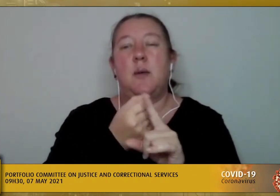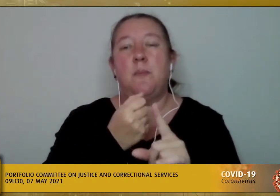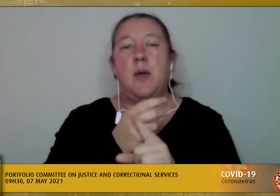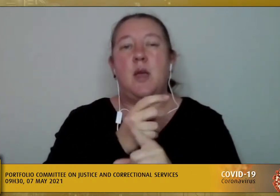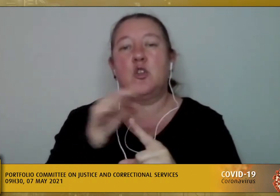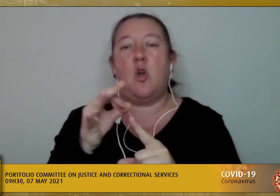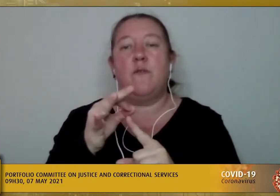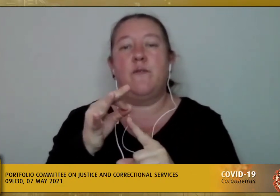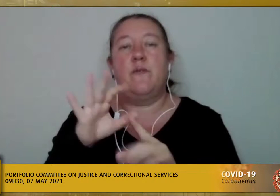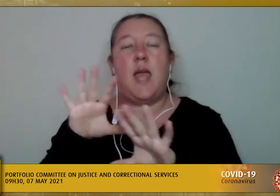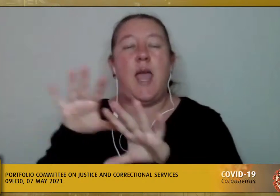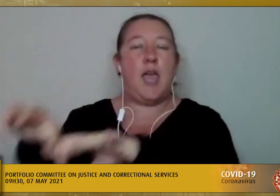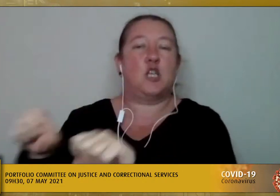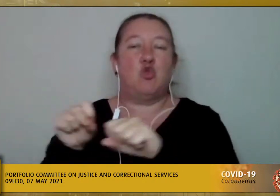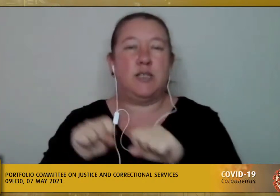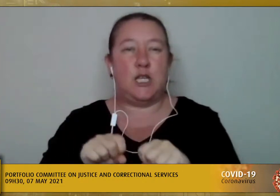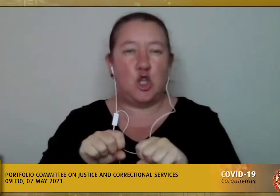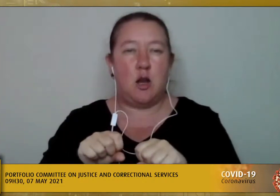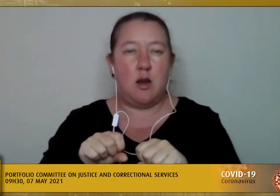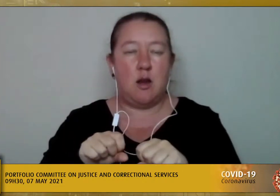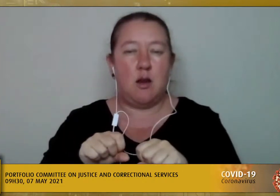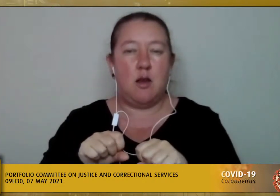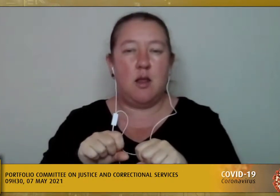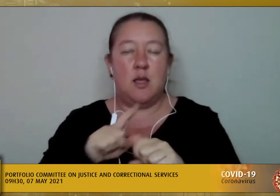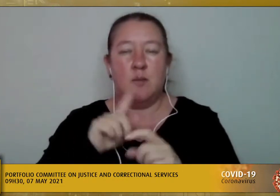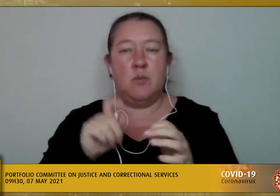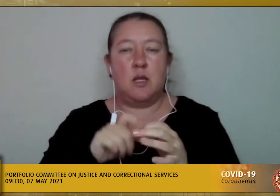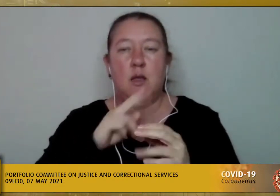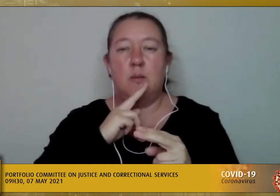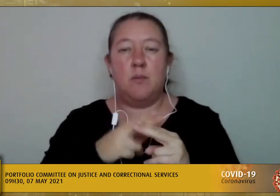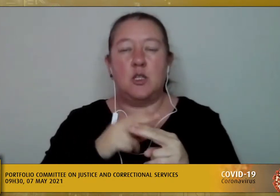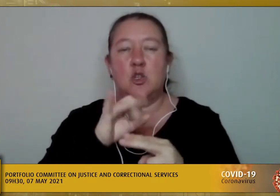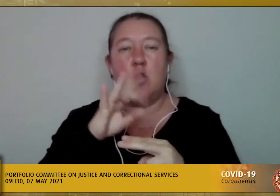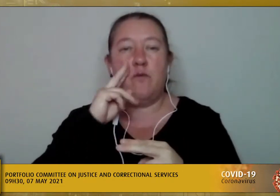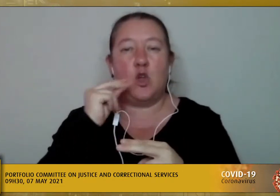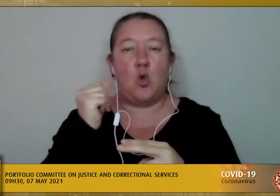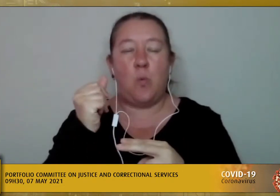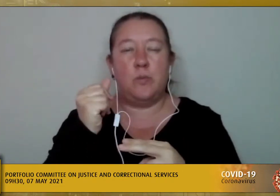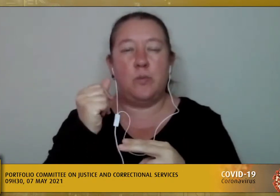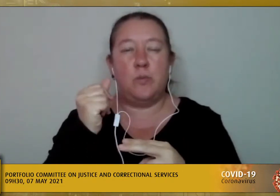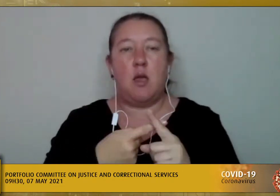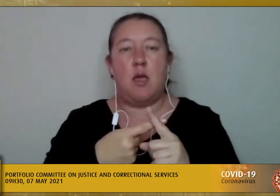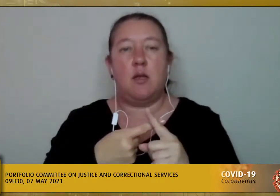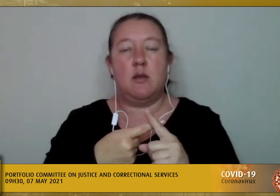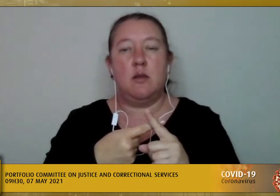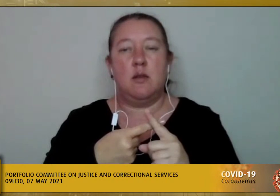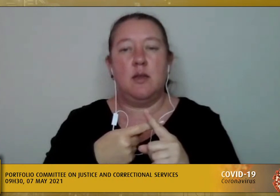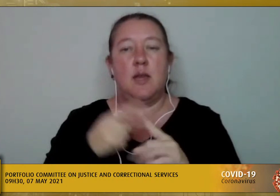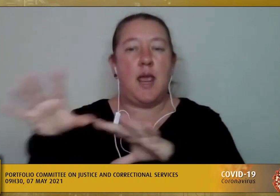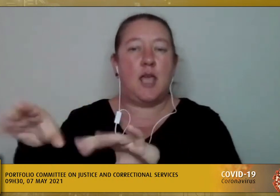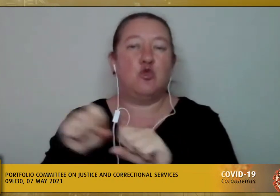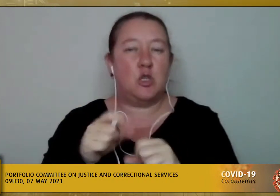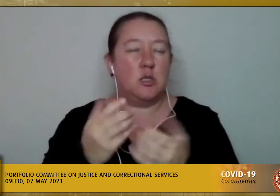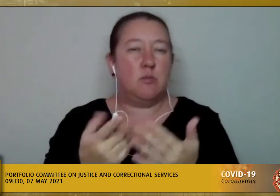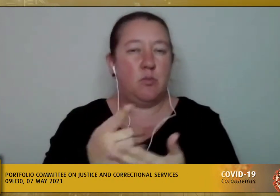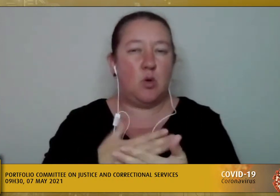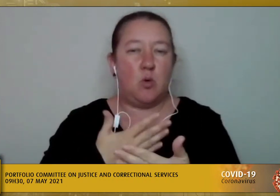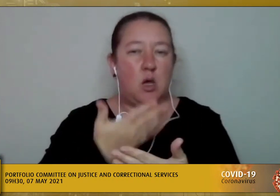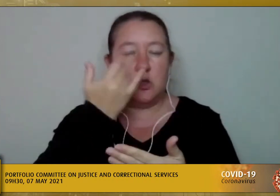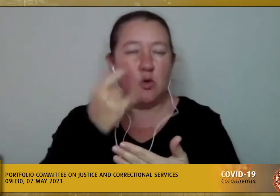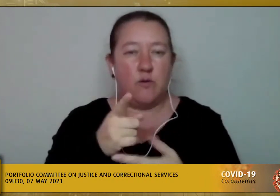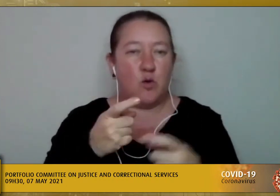um and particularly there was a mention of of of the Gupta and and extradition maybe you want to I